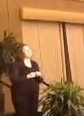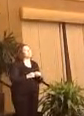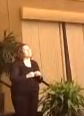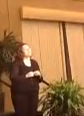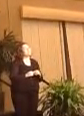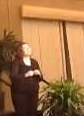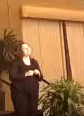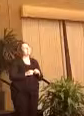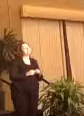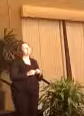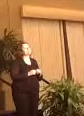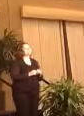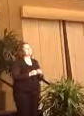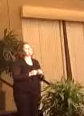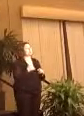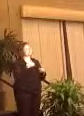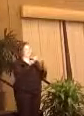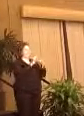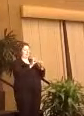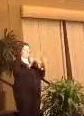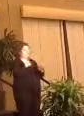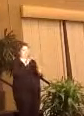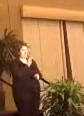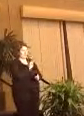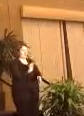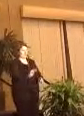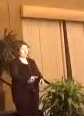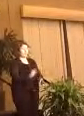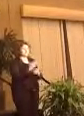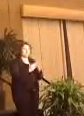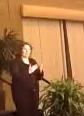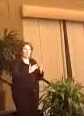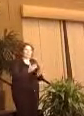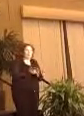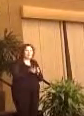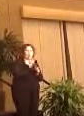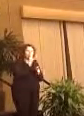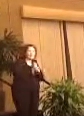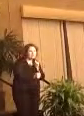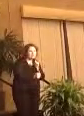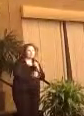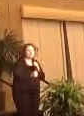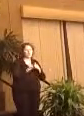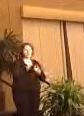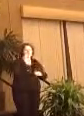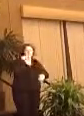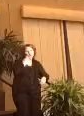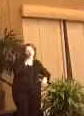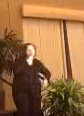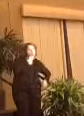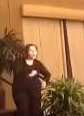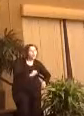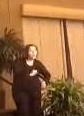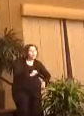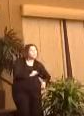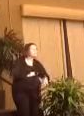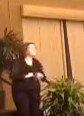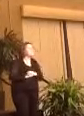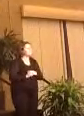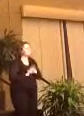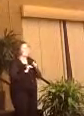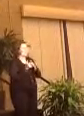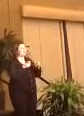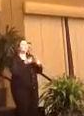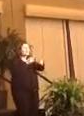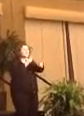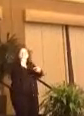I was like reading comments. Some of them like are sort of negative. They're like saying like he's old. Like, how do you deal with like people? Just call